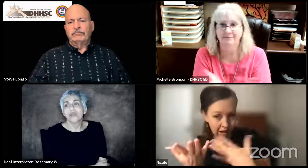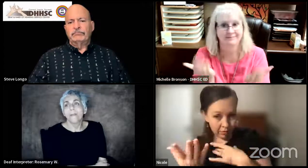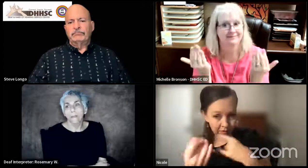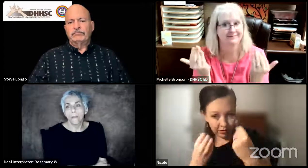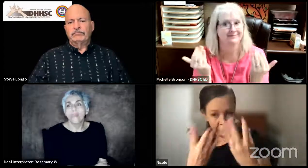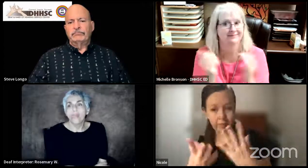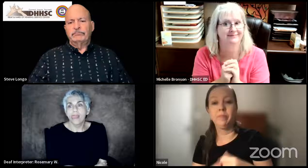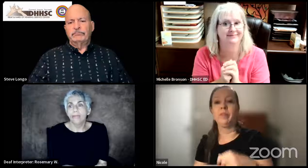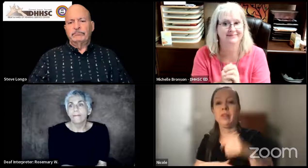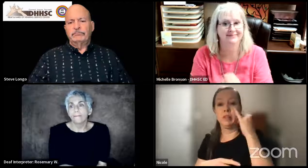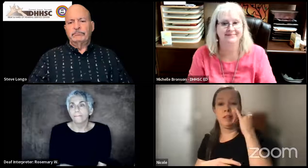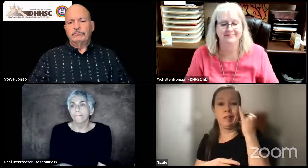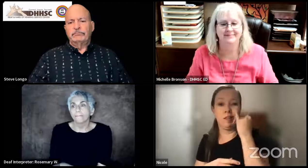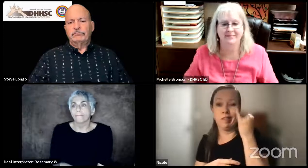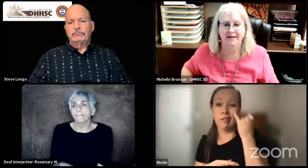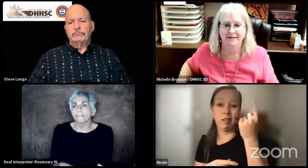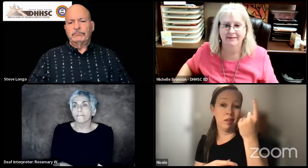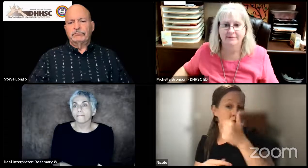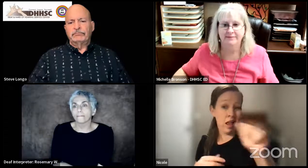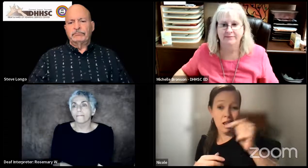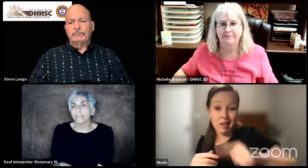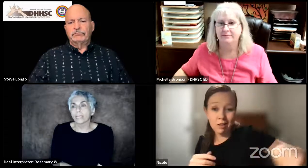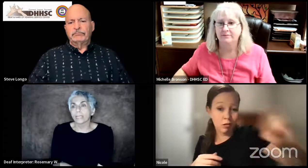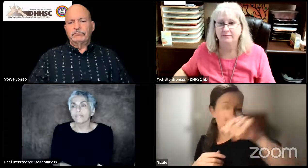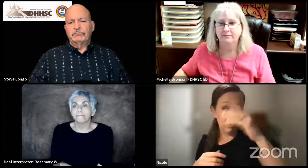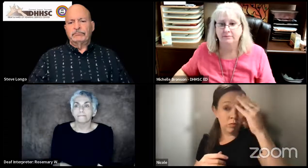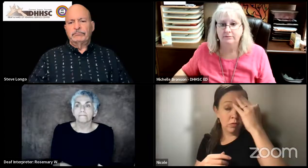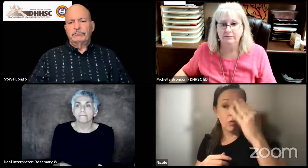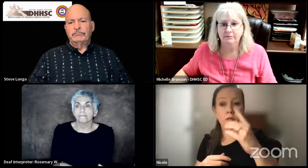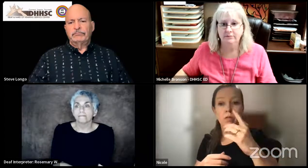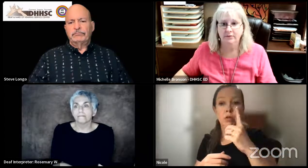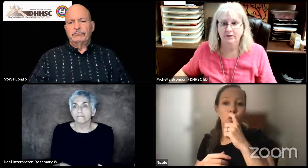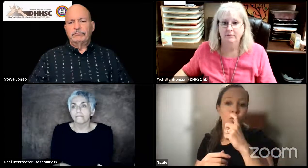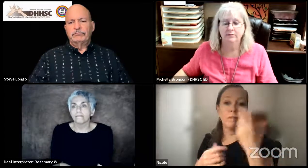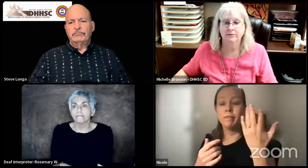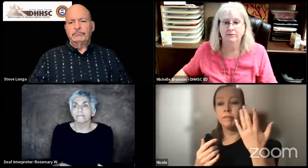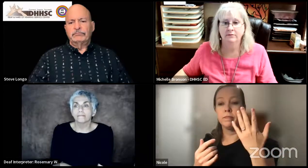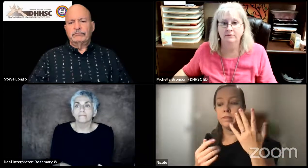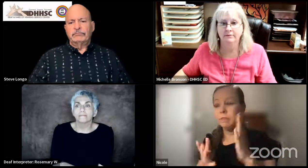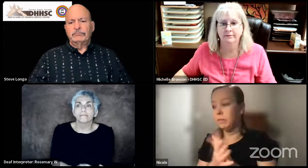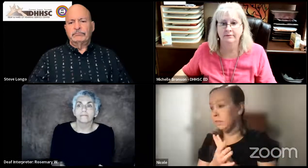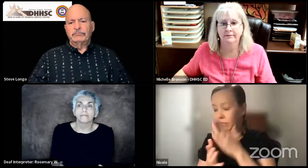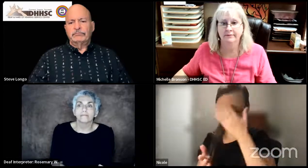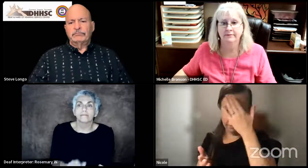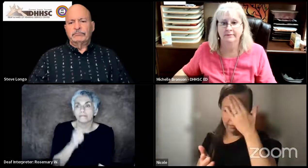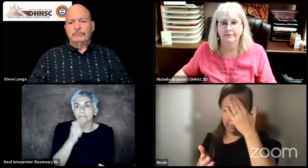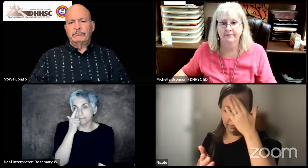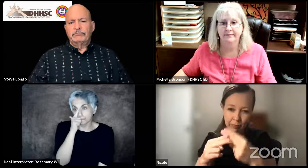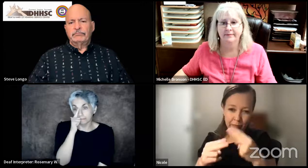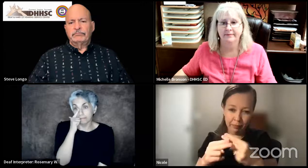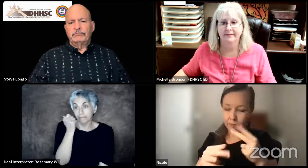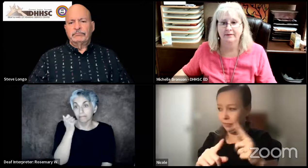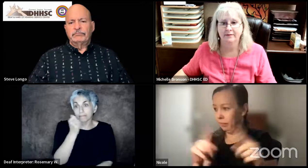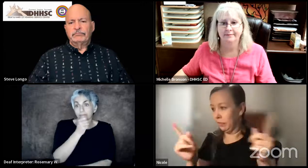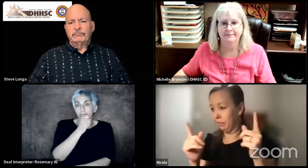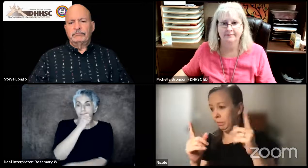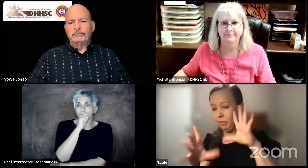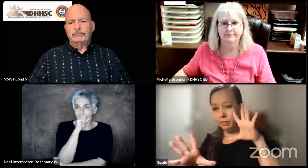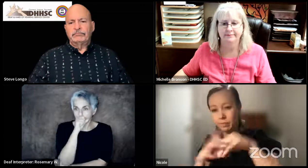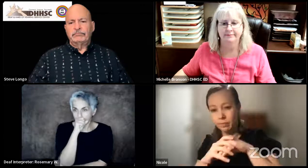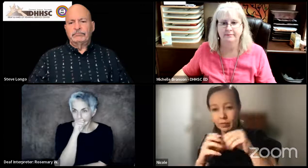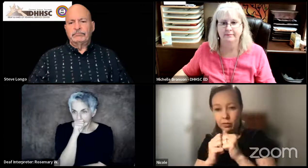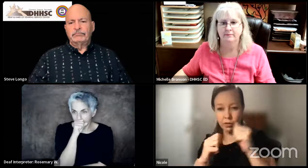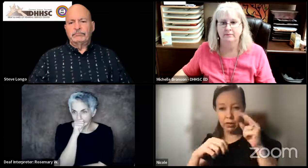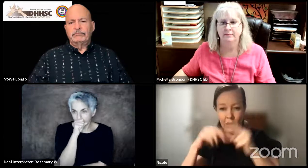And two ideas that I'd Please. like to share. If there are any of you who know,